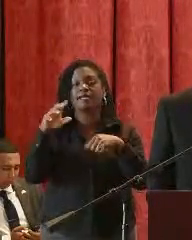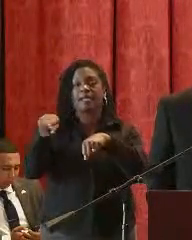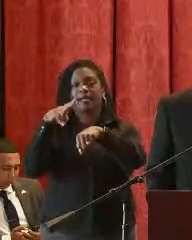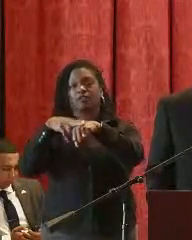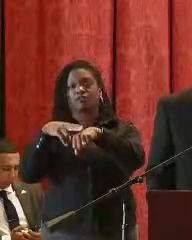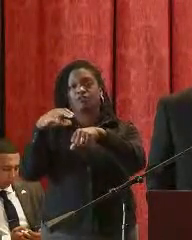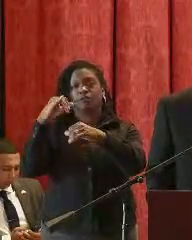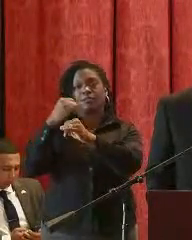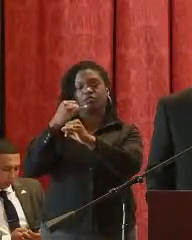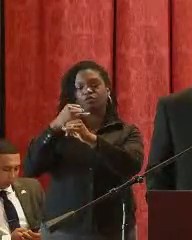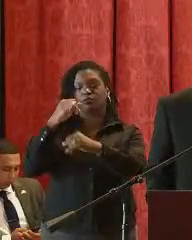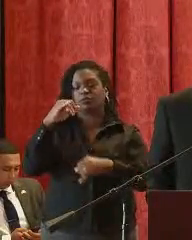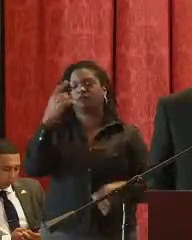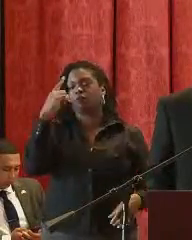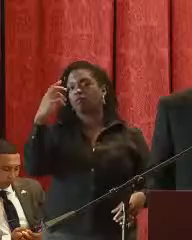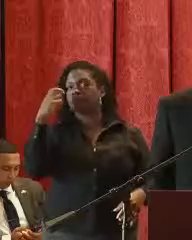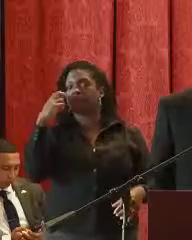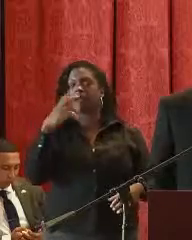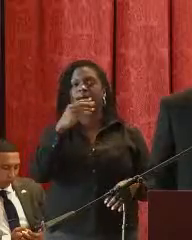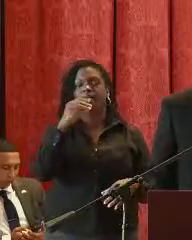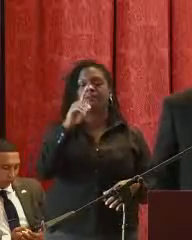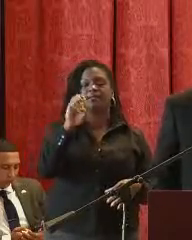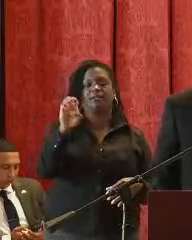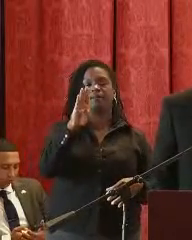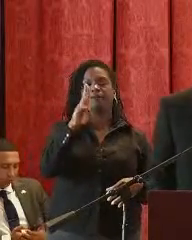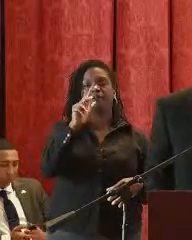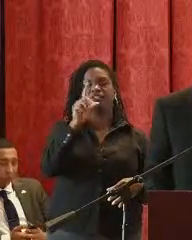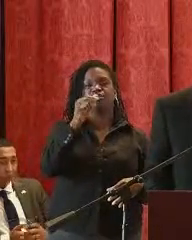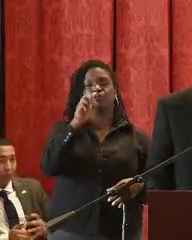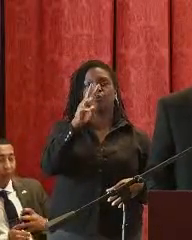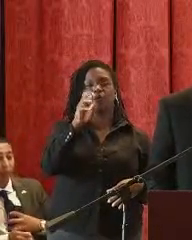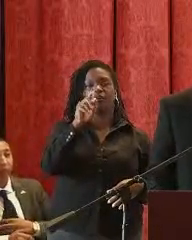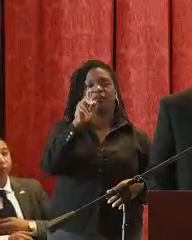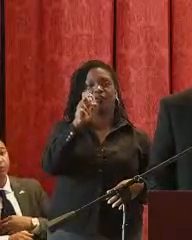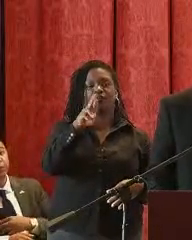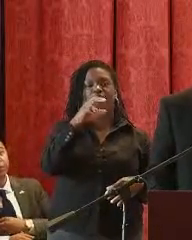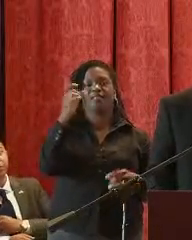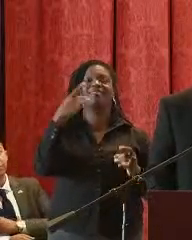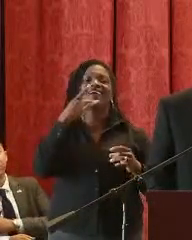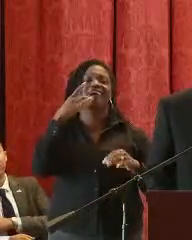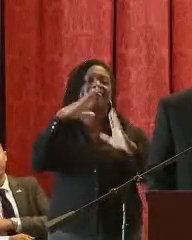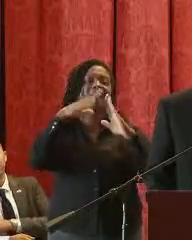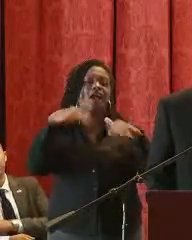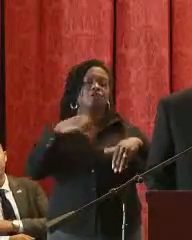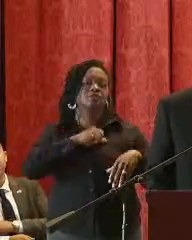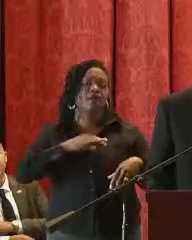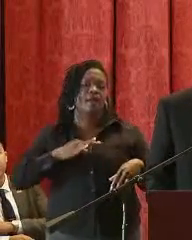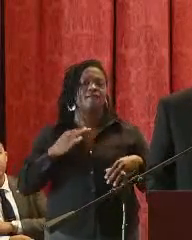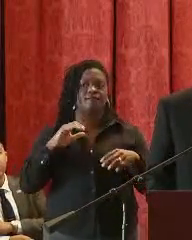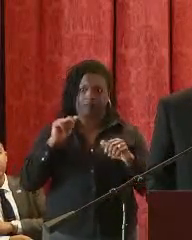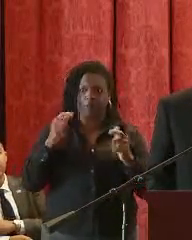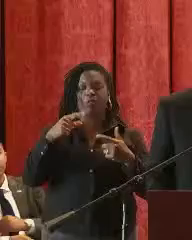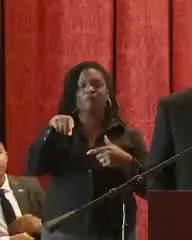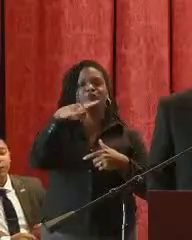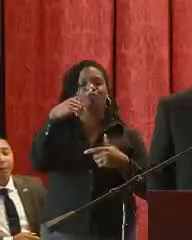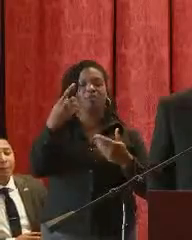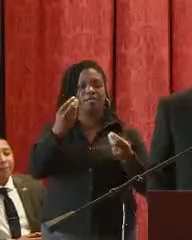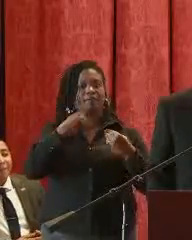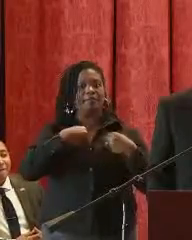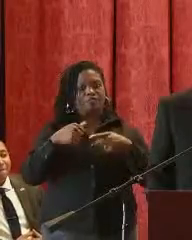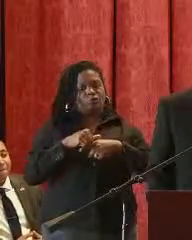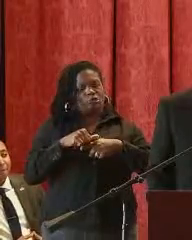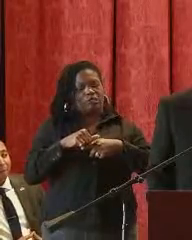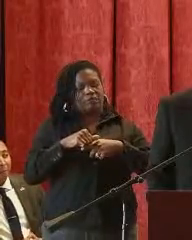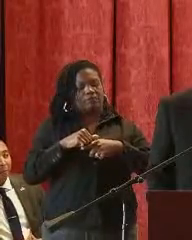Blind and D. Budgewater and our Lighthouse Louisiana staff for giving me the training, the opportunity,